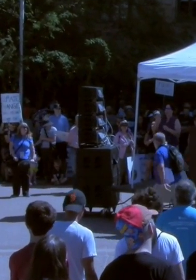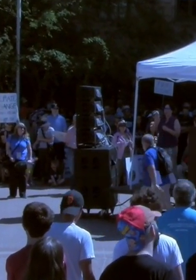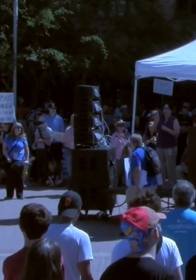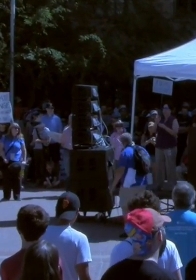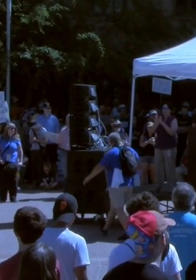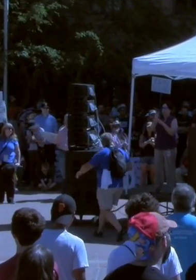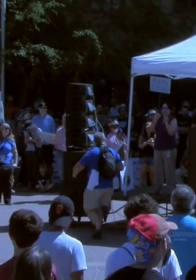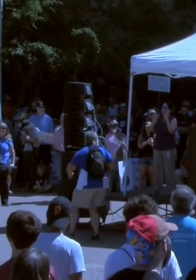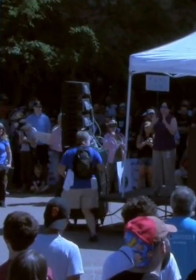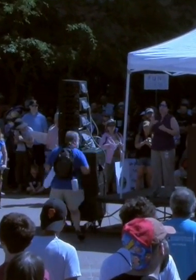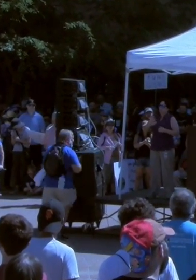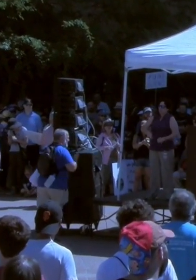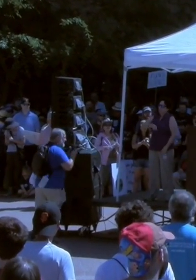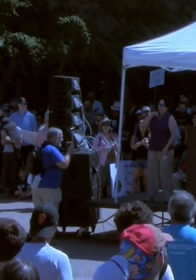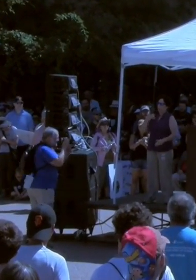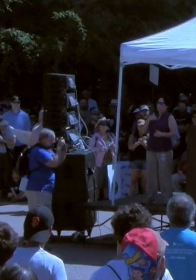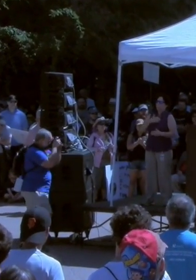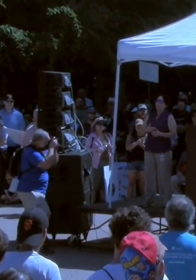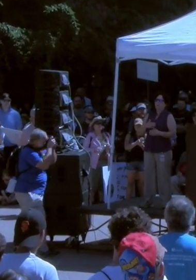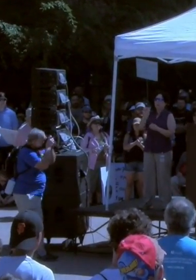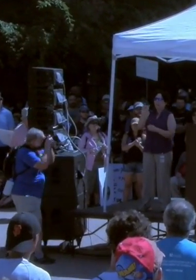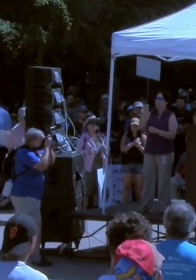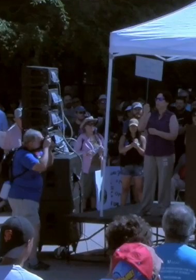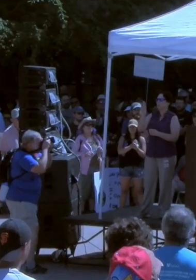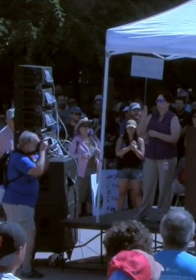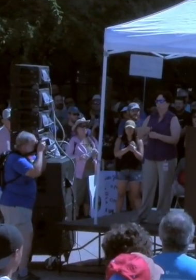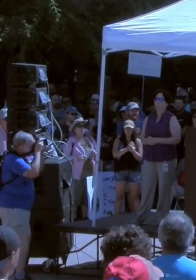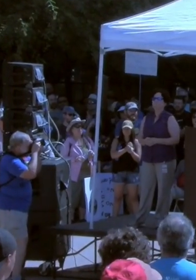graduate of Arizona State University.